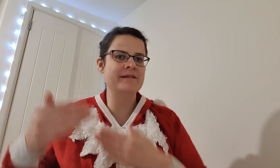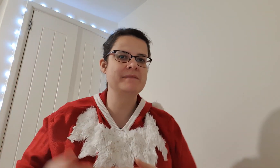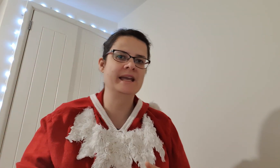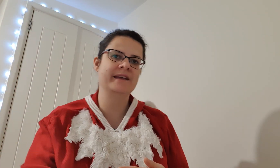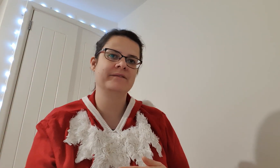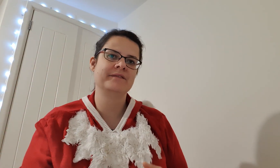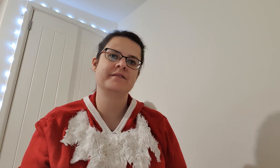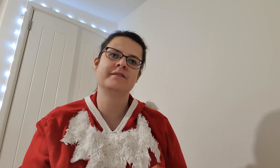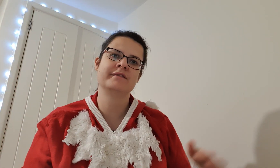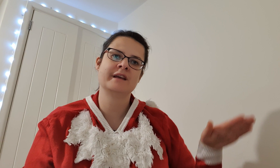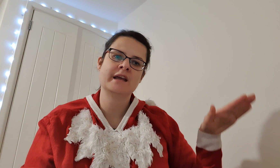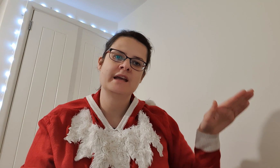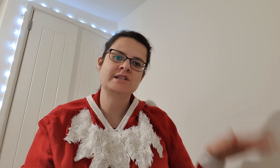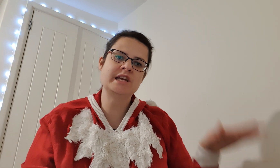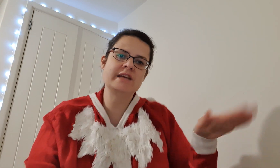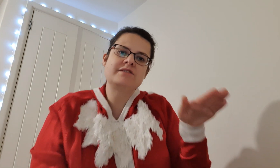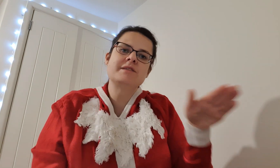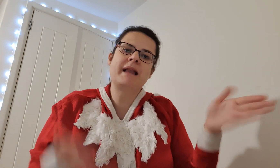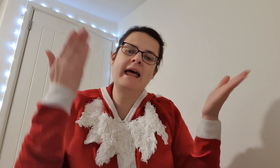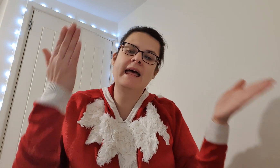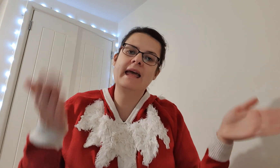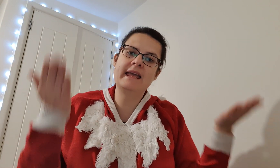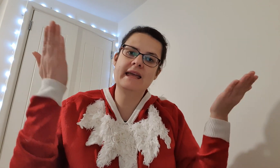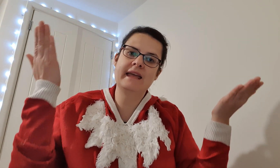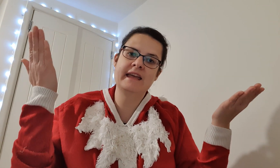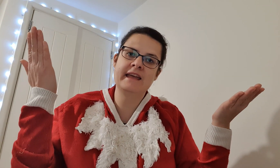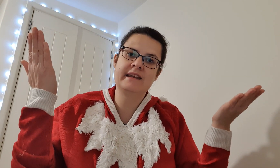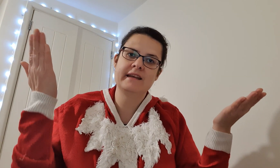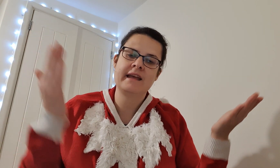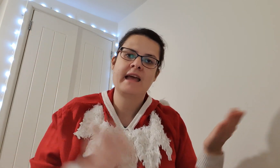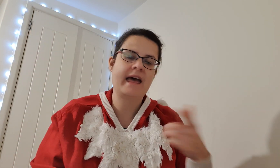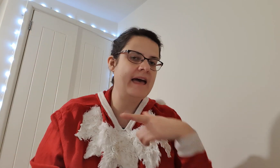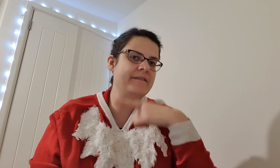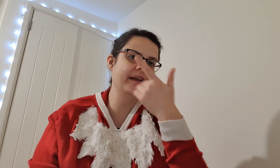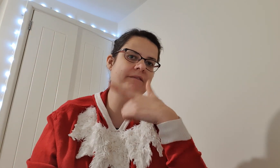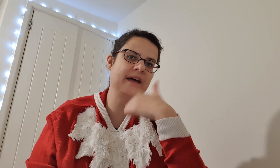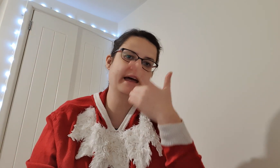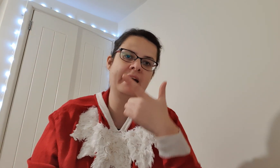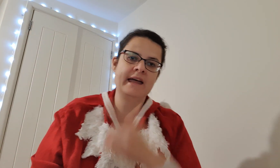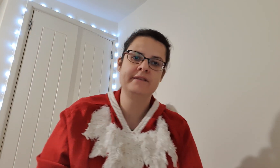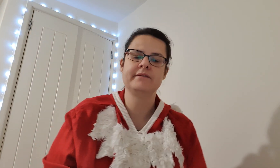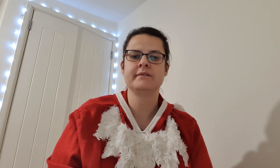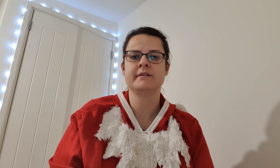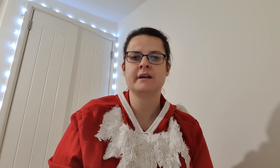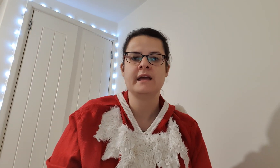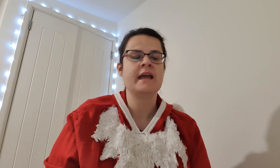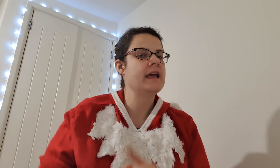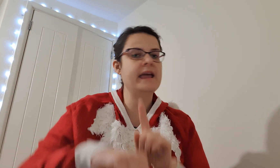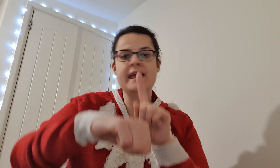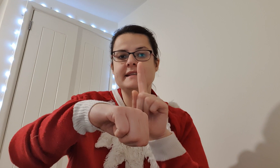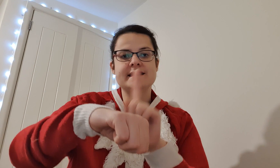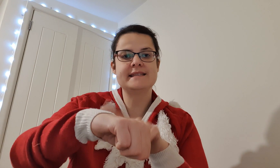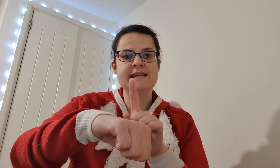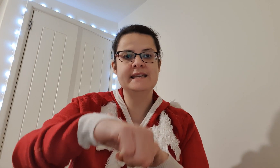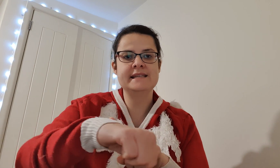me. Children playing, having fun. It's the